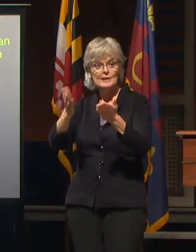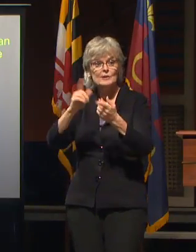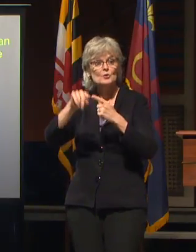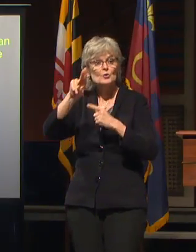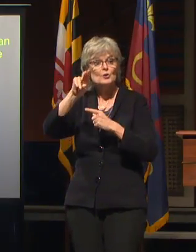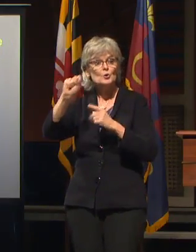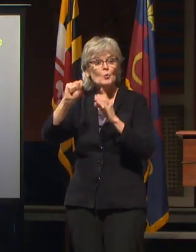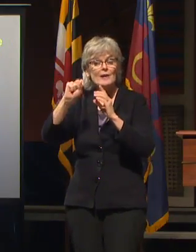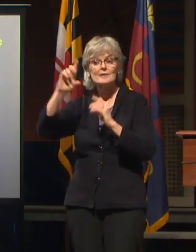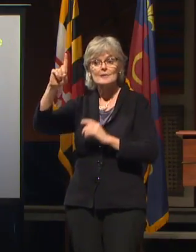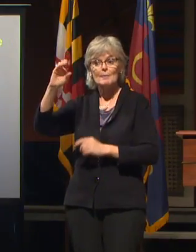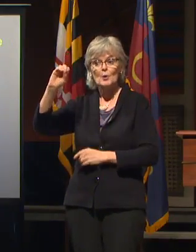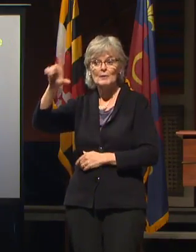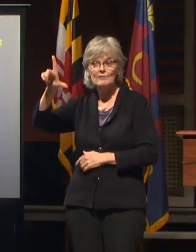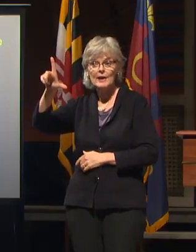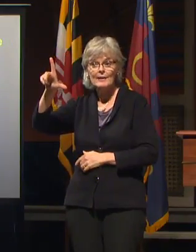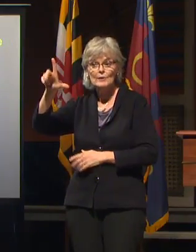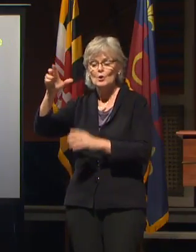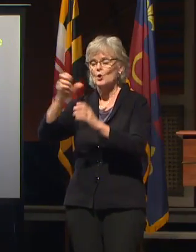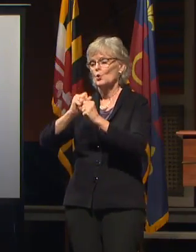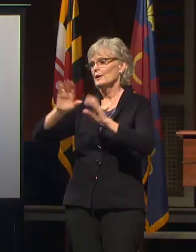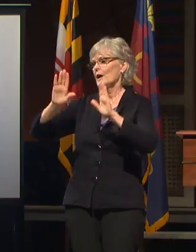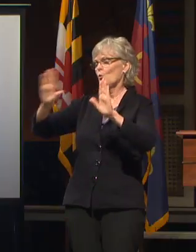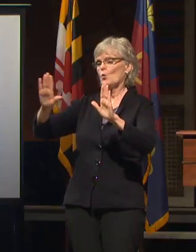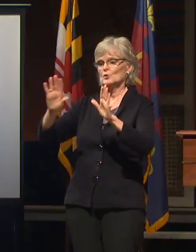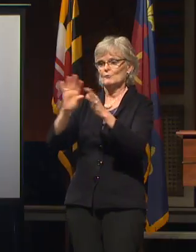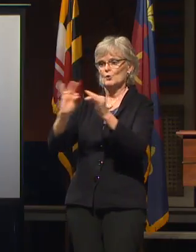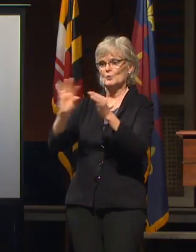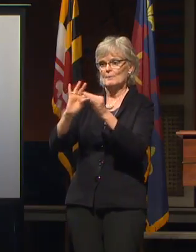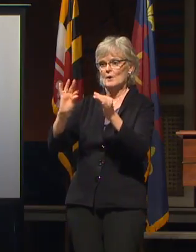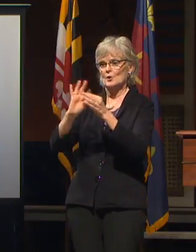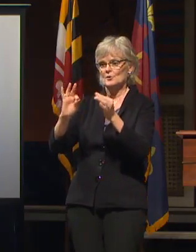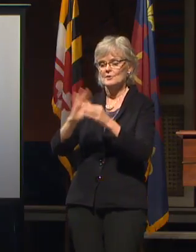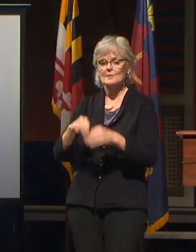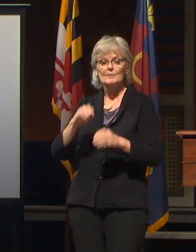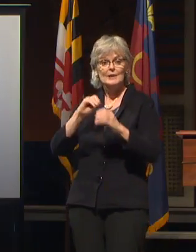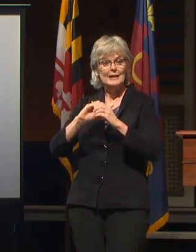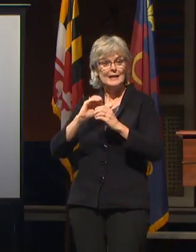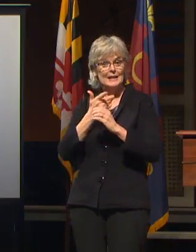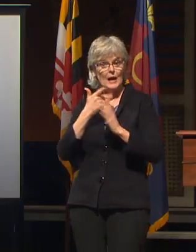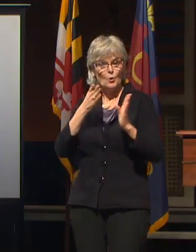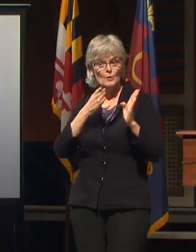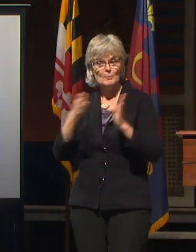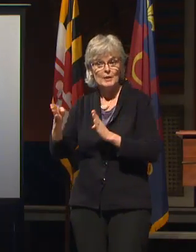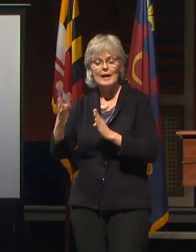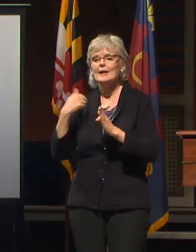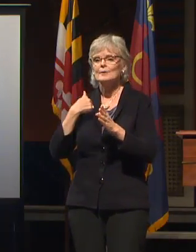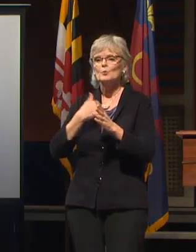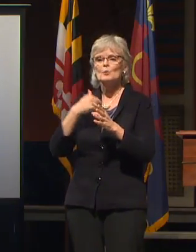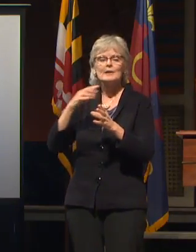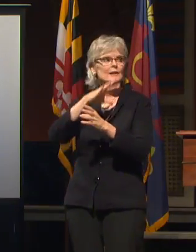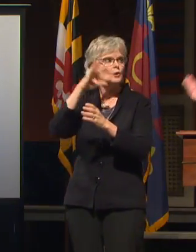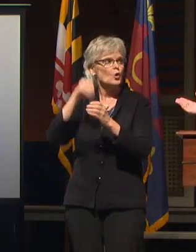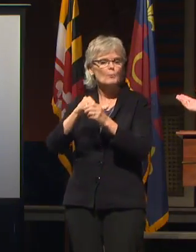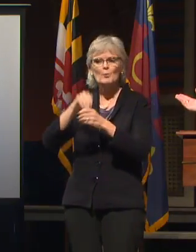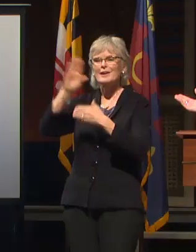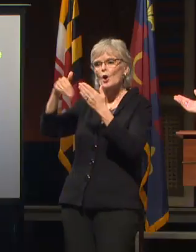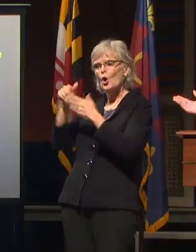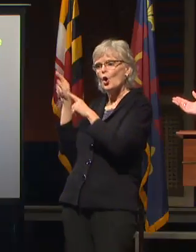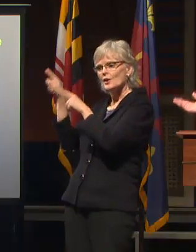States Department of Labor, and we got glowing remarks because in our workforce plan, we incorporated all of